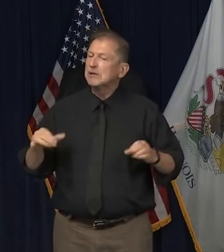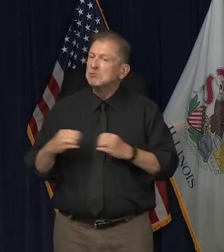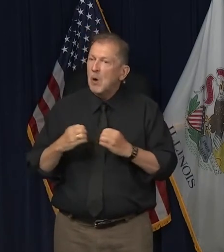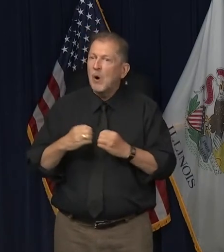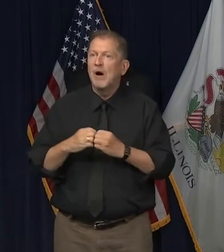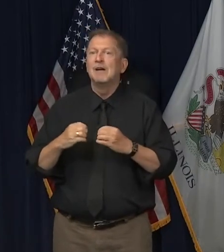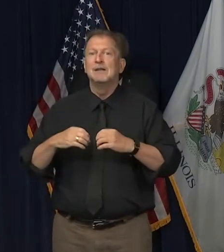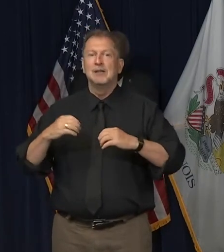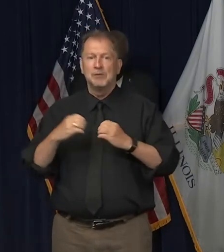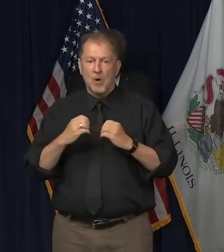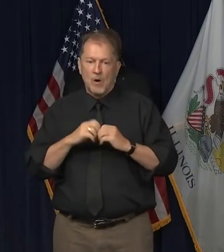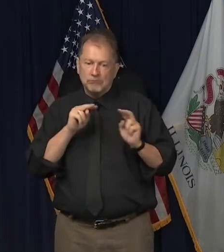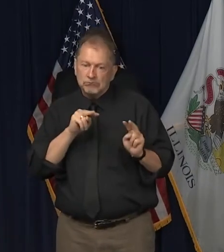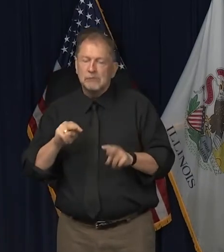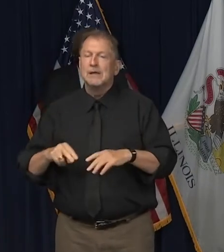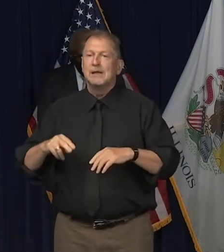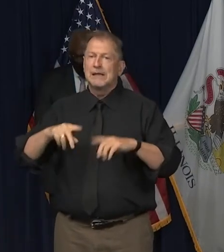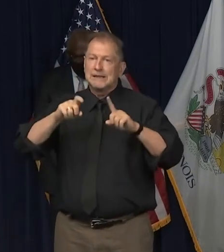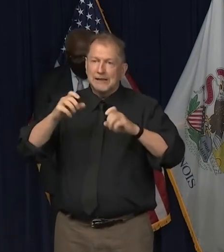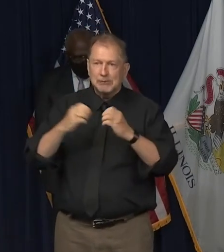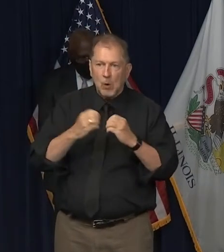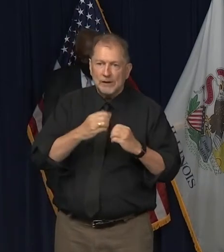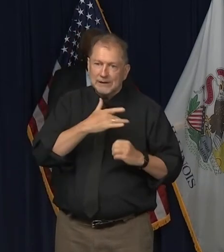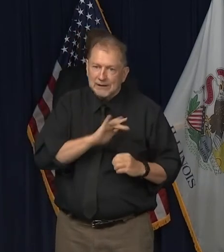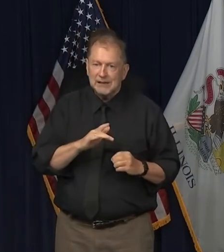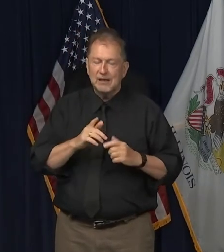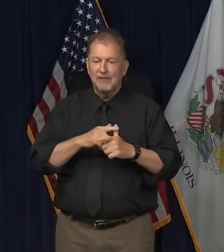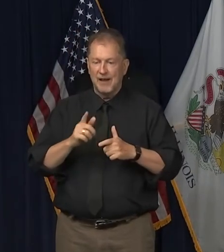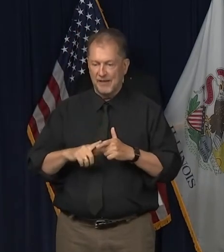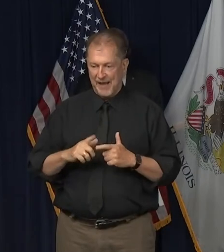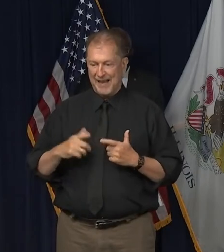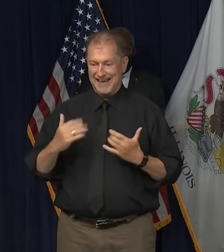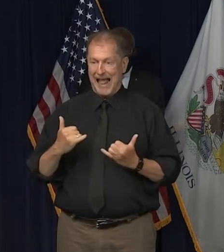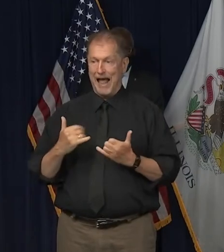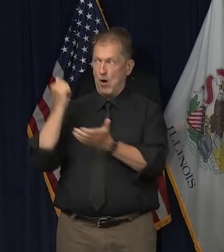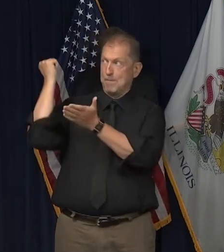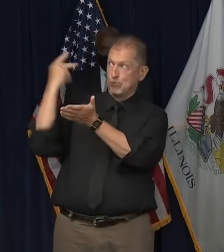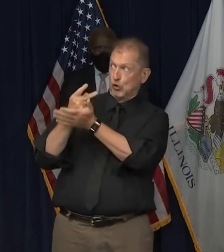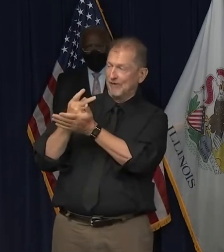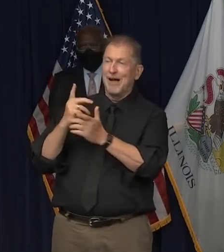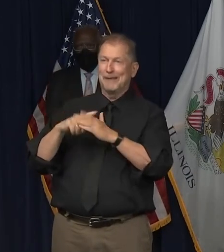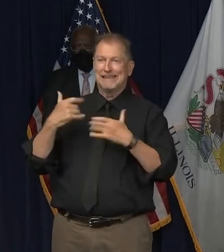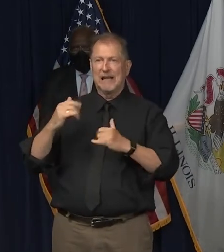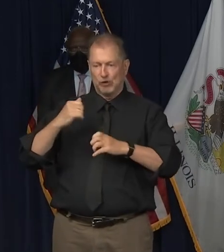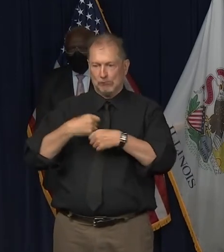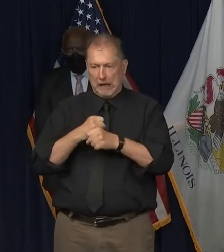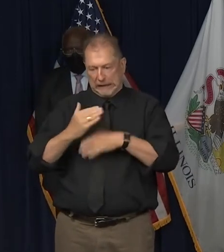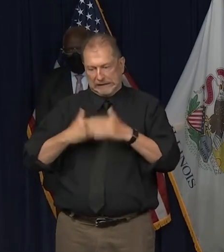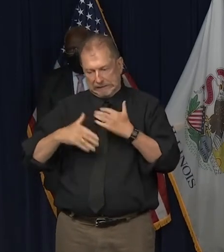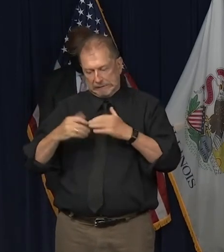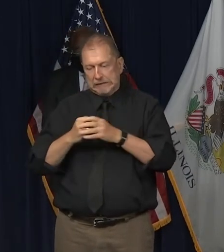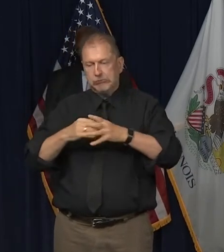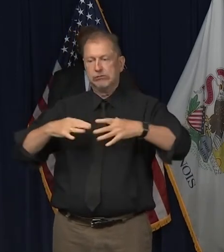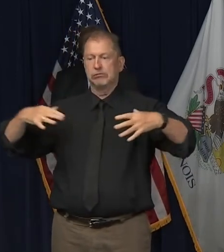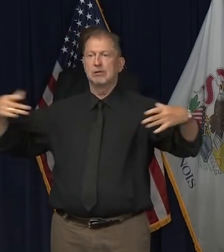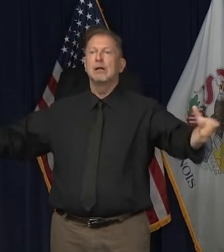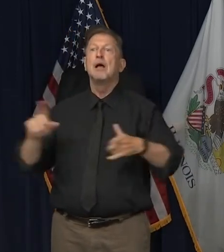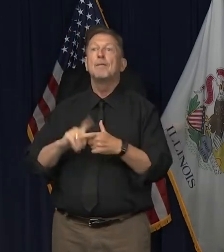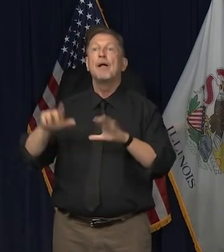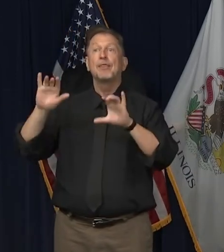of test sensitivity and then the need to scale up to meet demand. But Illinois' saliva test is